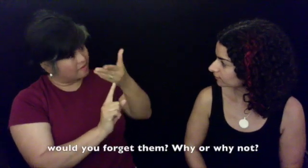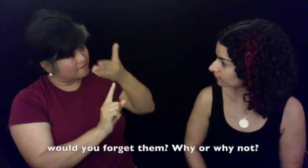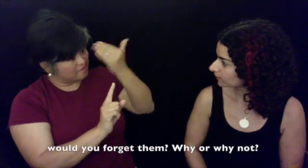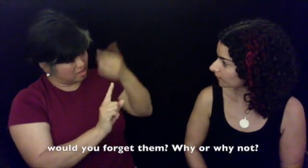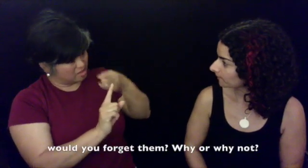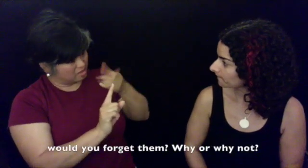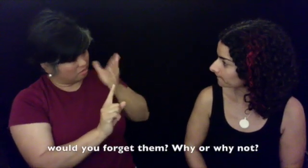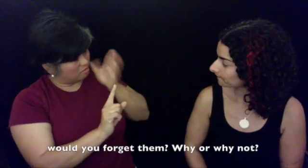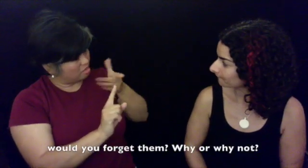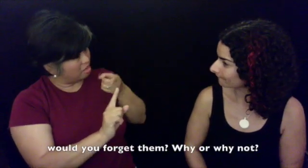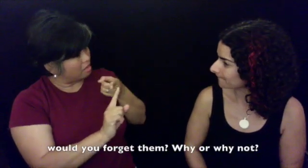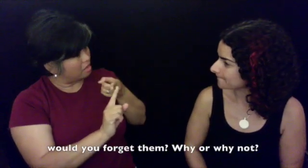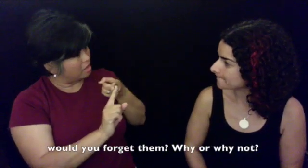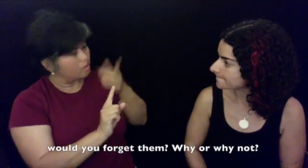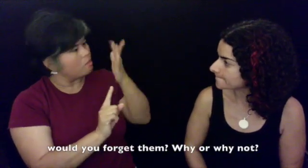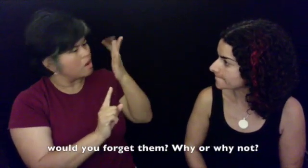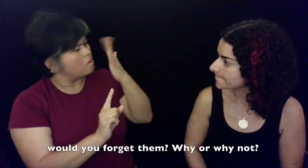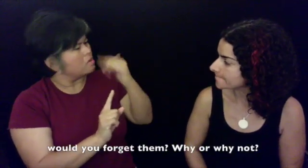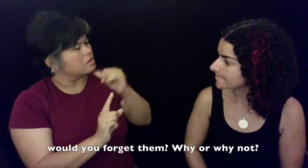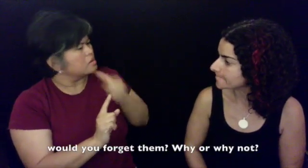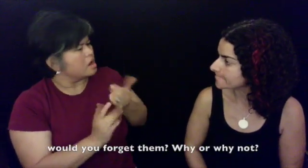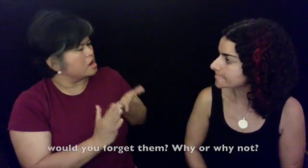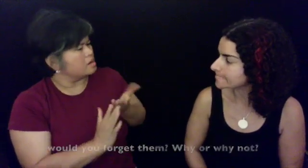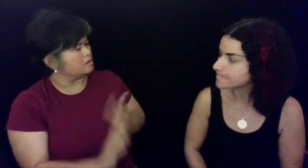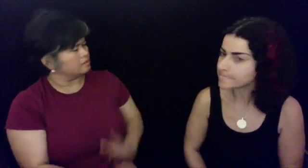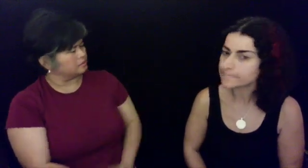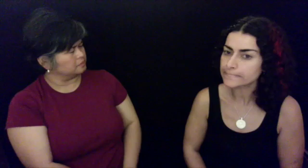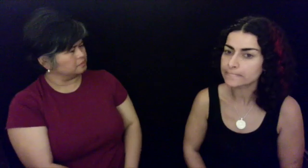would you forget them? Why or why not?